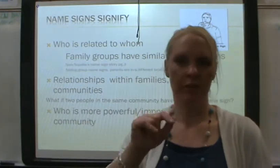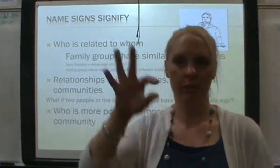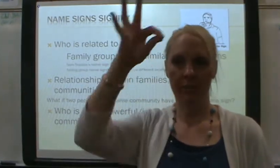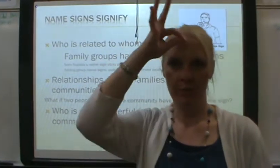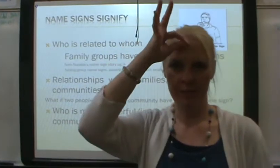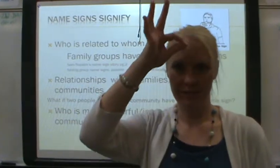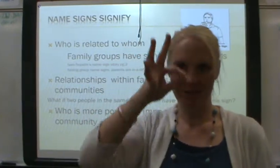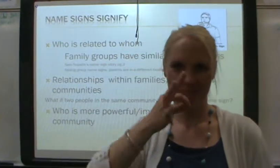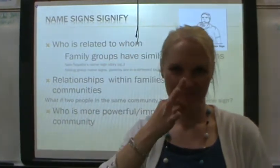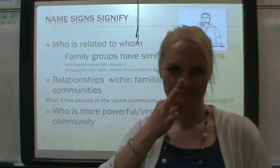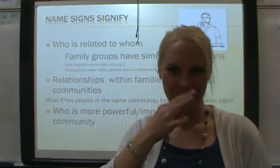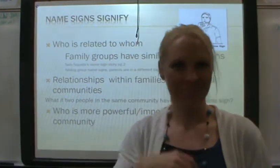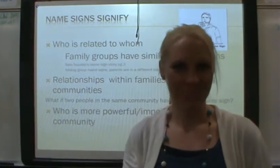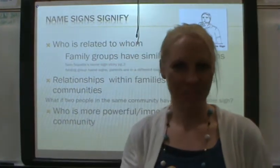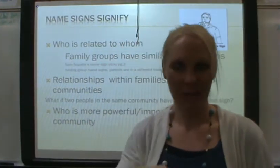no. It was this. Okay?